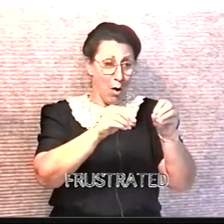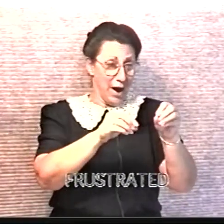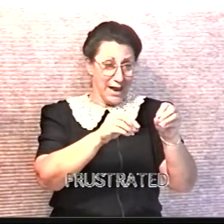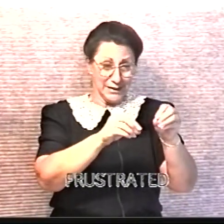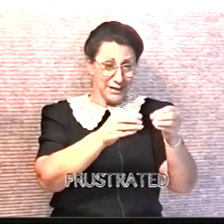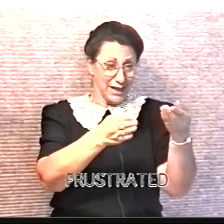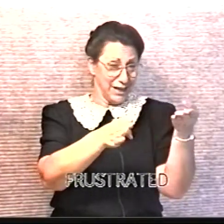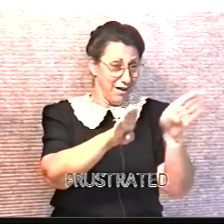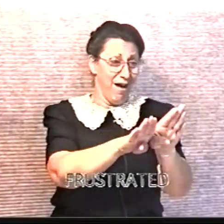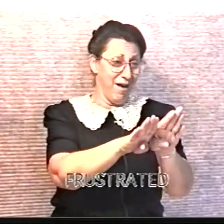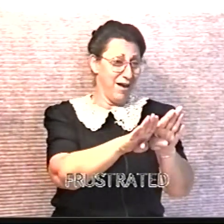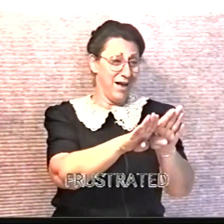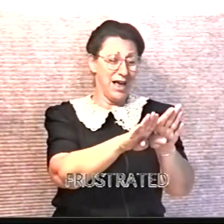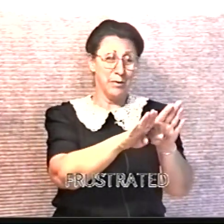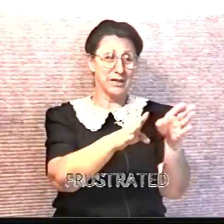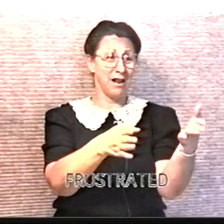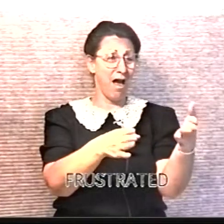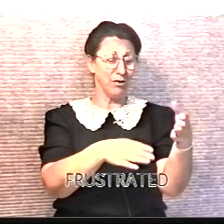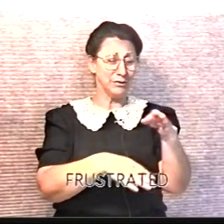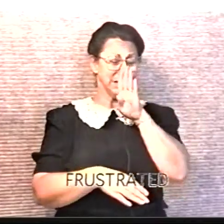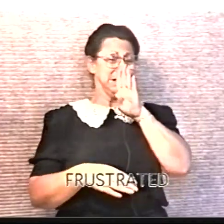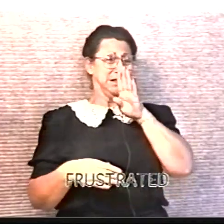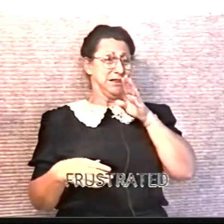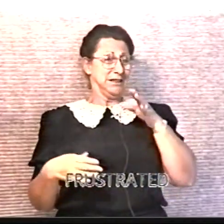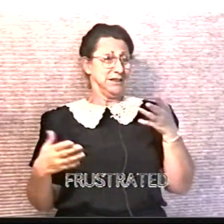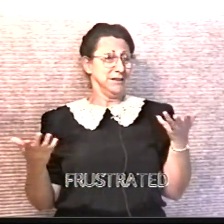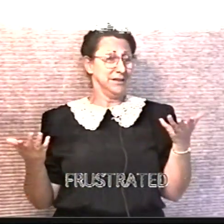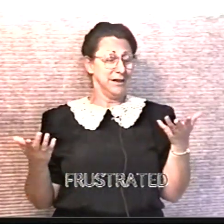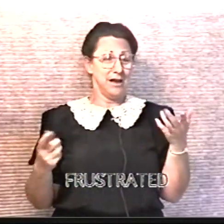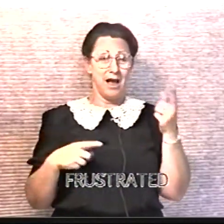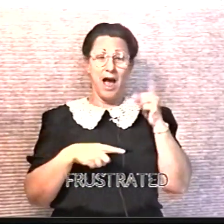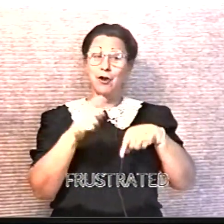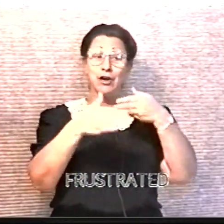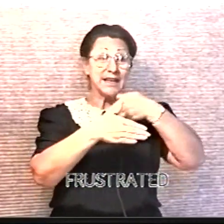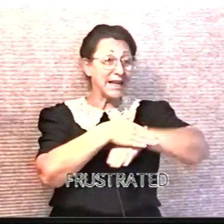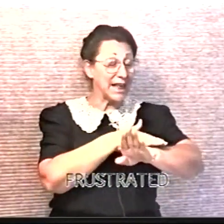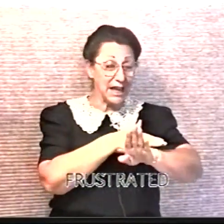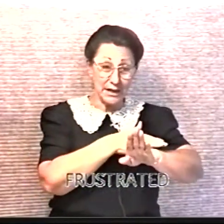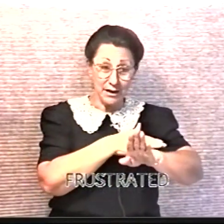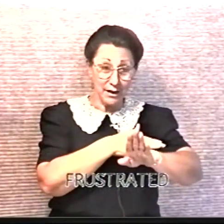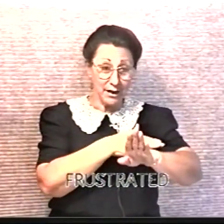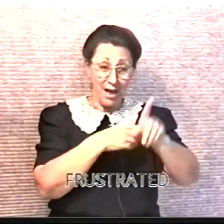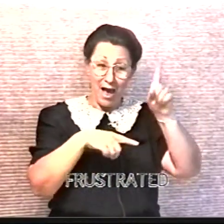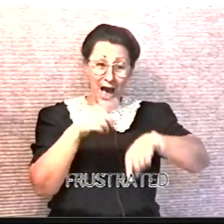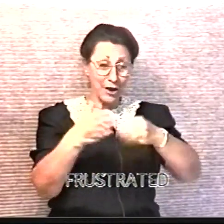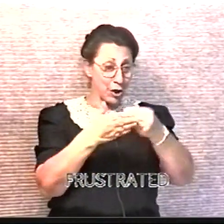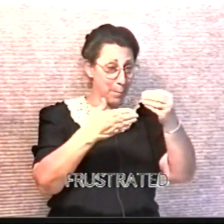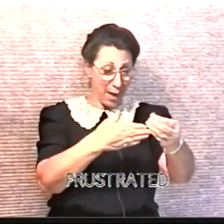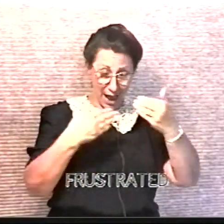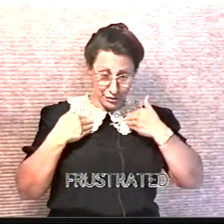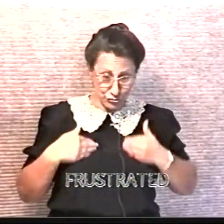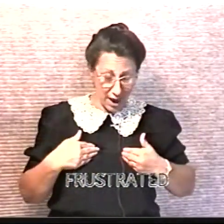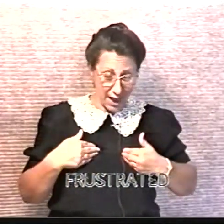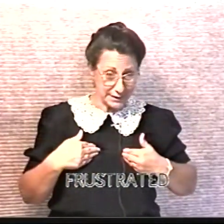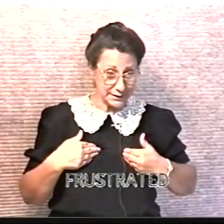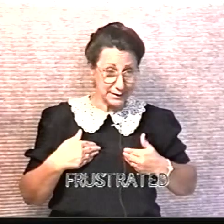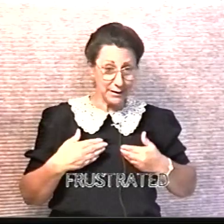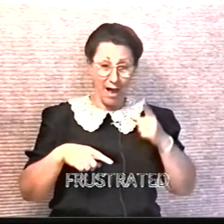and it was closed. I couldn't get in. I couldn't buy the dress. I